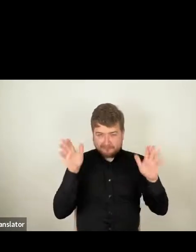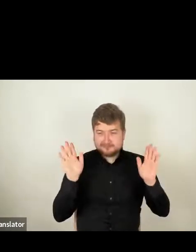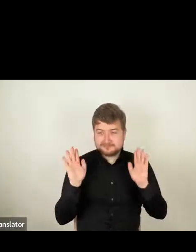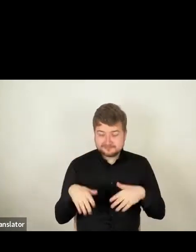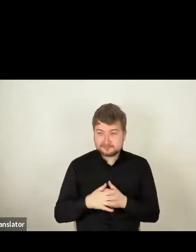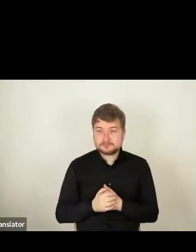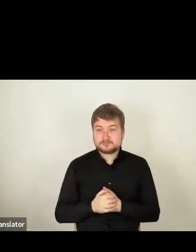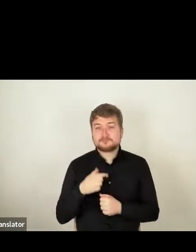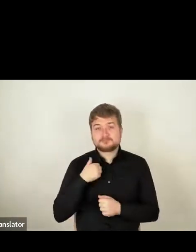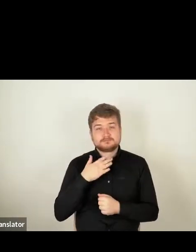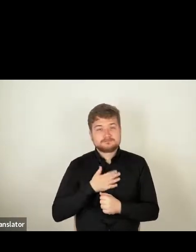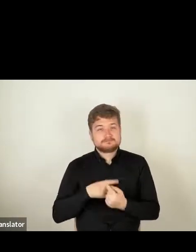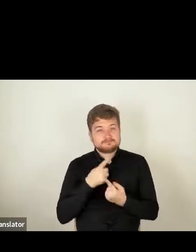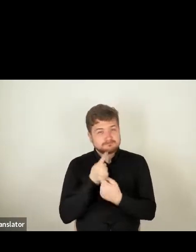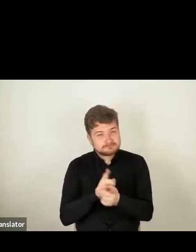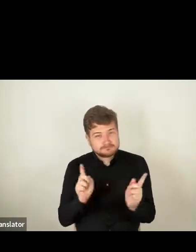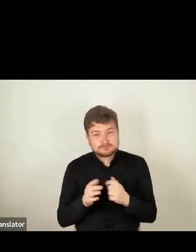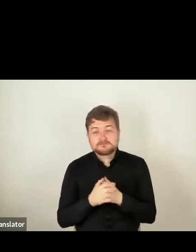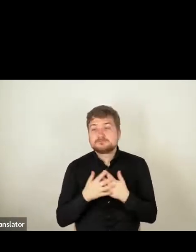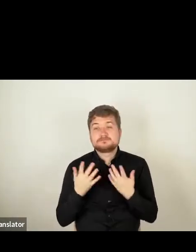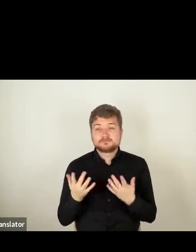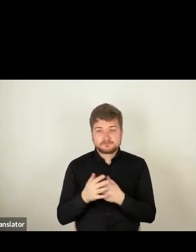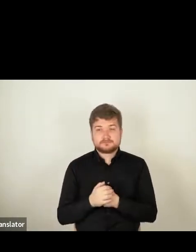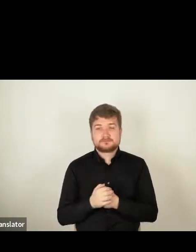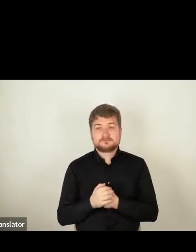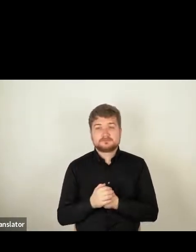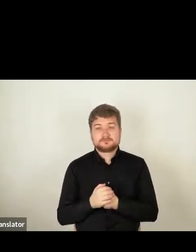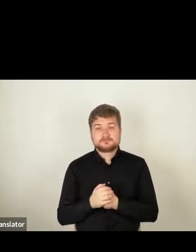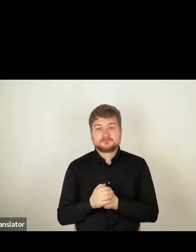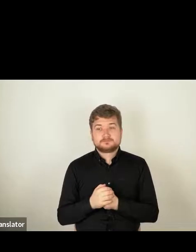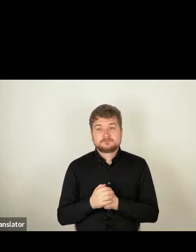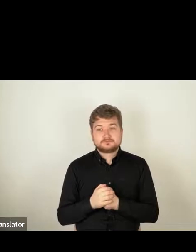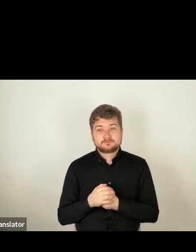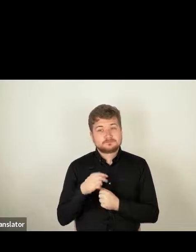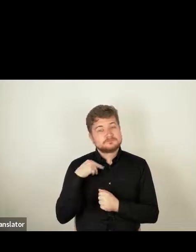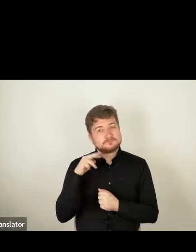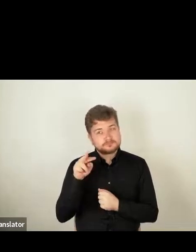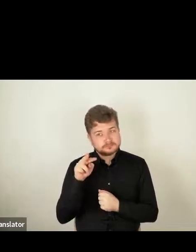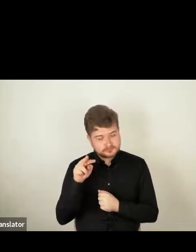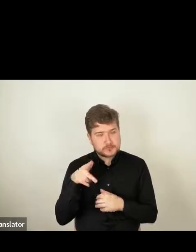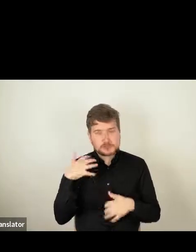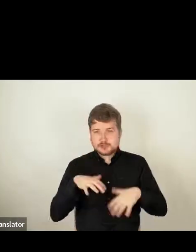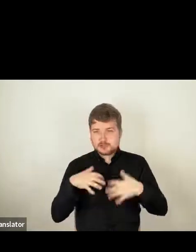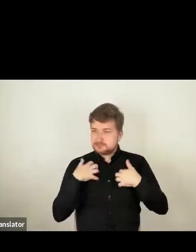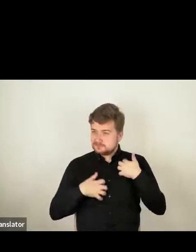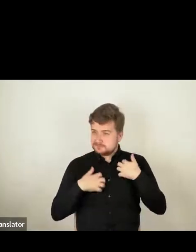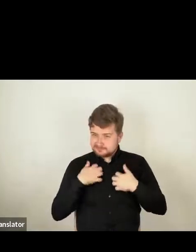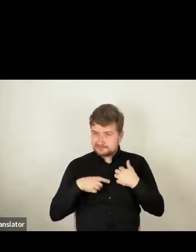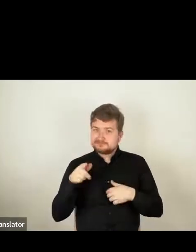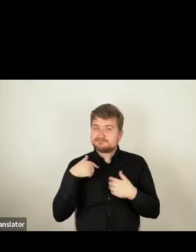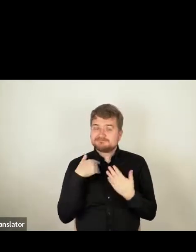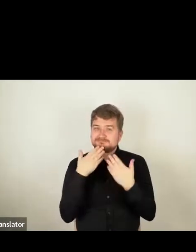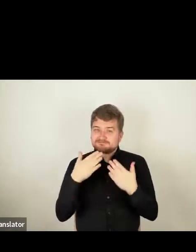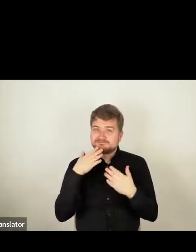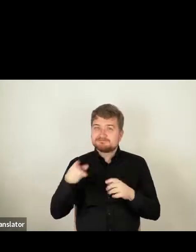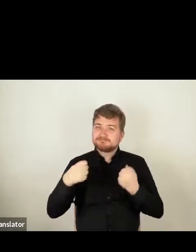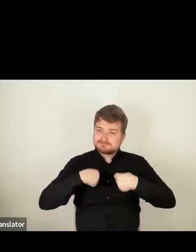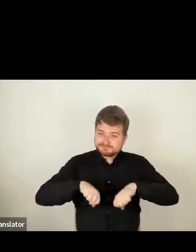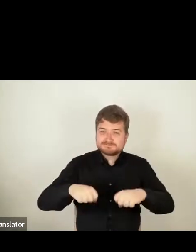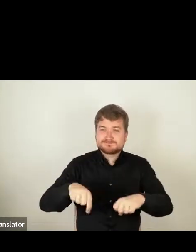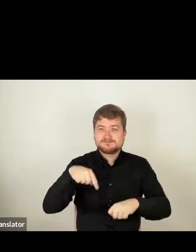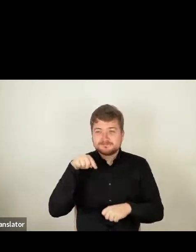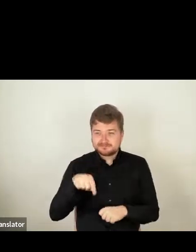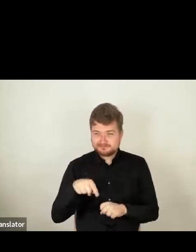that it was very interesting. Thank you for putting this together. I think the guide that we're looking at that's been